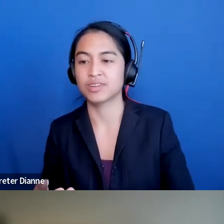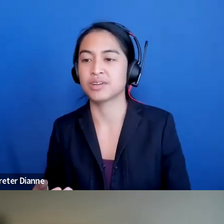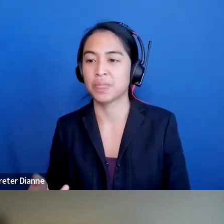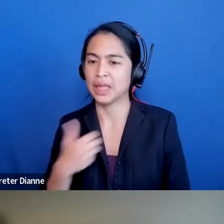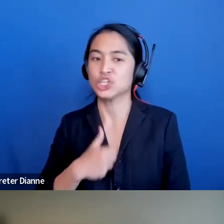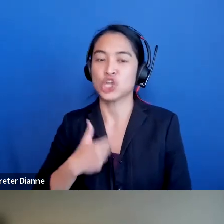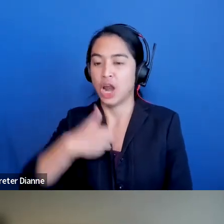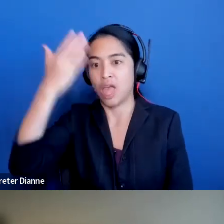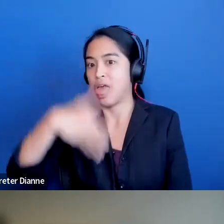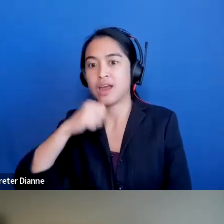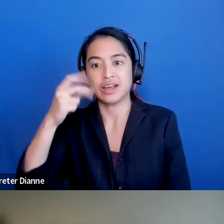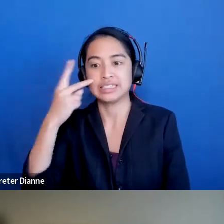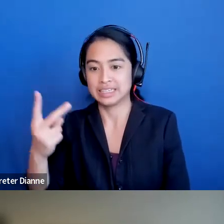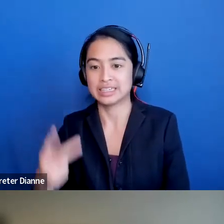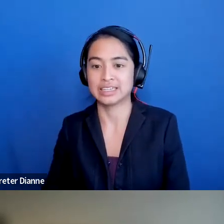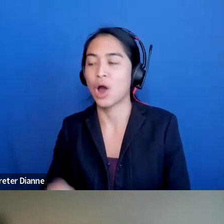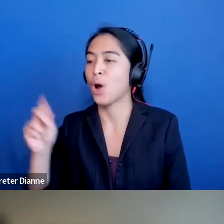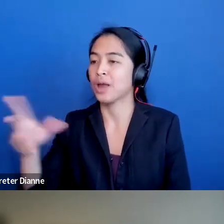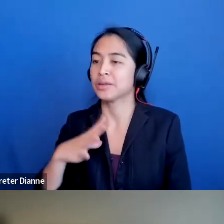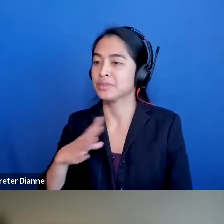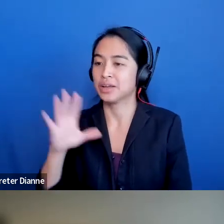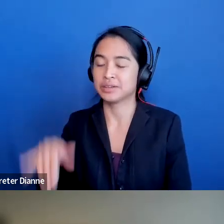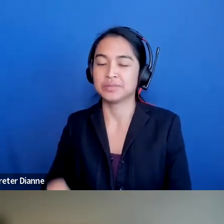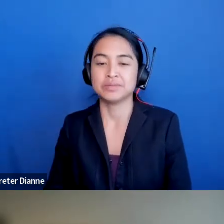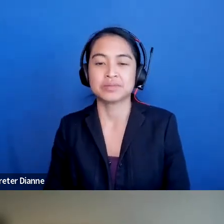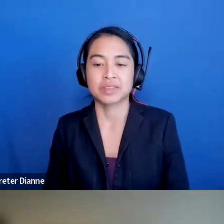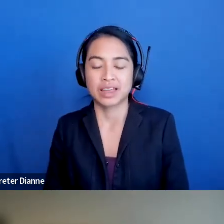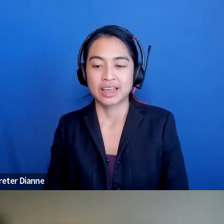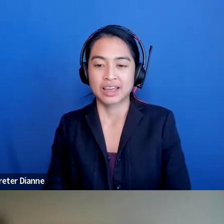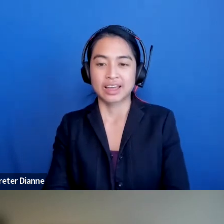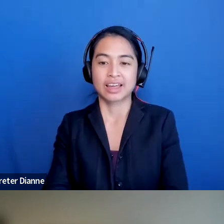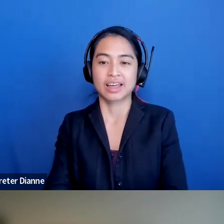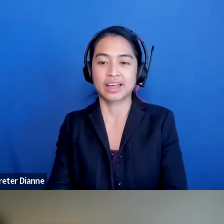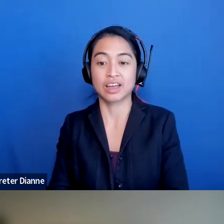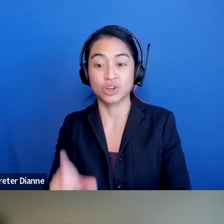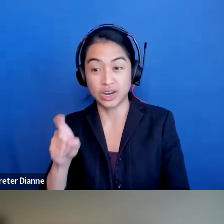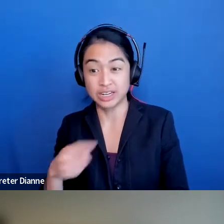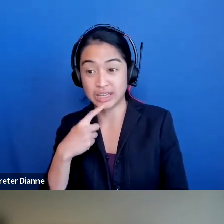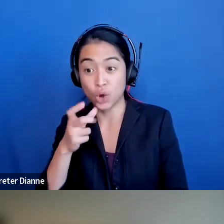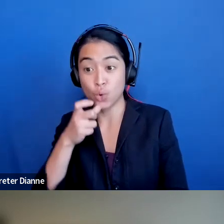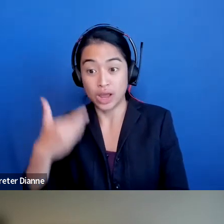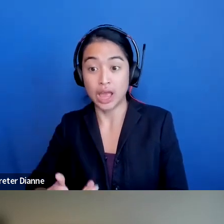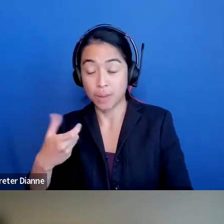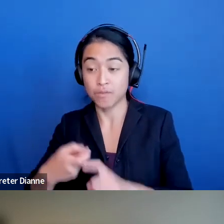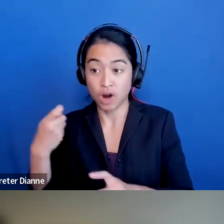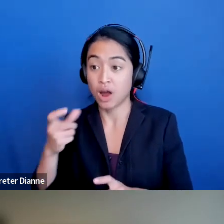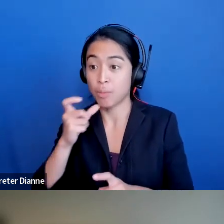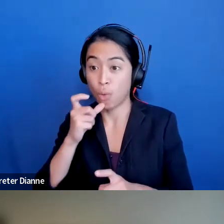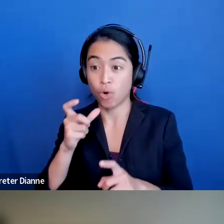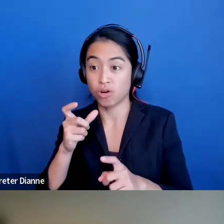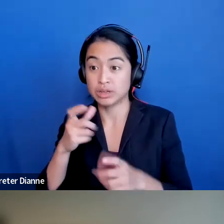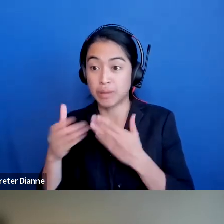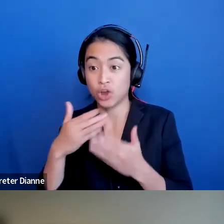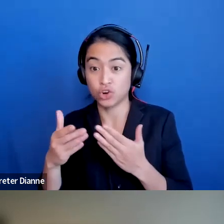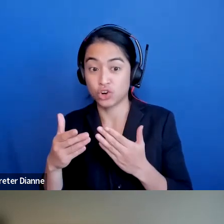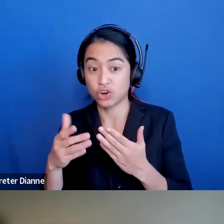sorry, Barbara. I didn't see it. I didn't see Oh, the that's hand okay, raised. honey. It's all right. Do I need to say who I am and where I'm from, or does it matter? Can I just go straight to